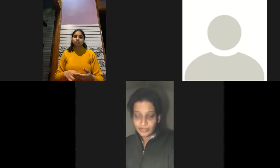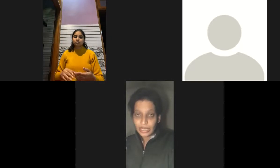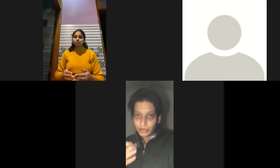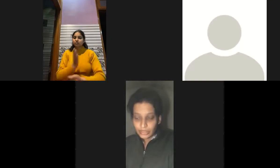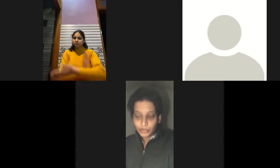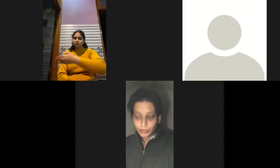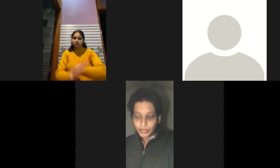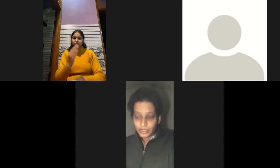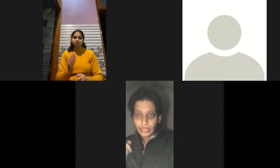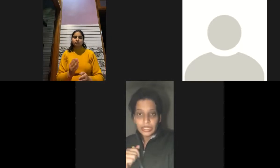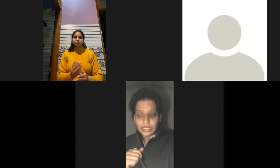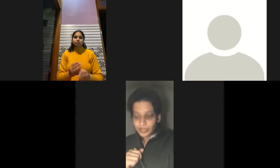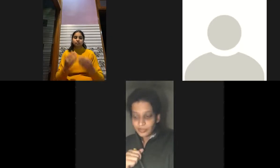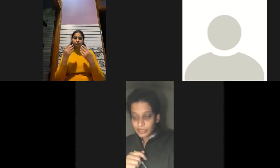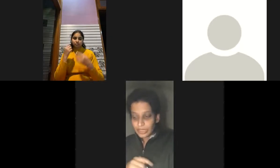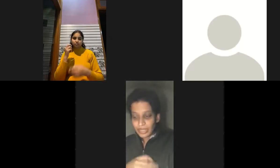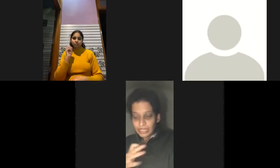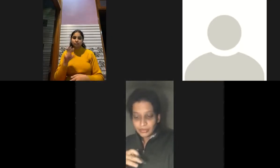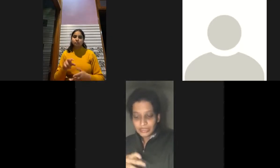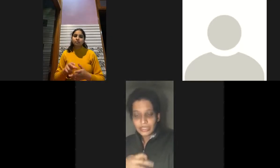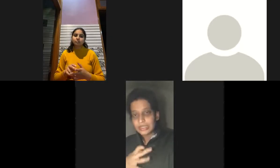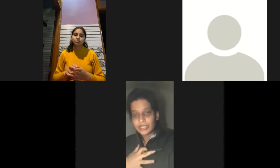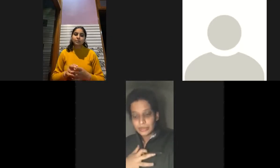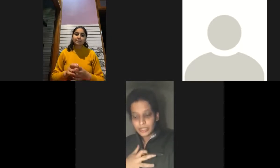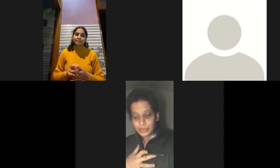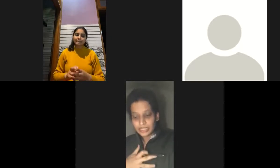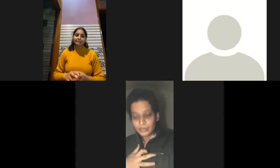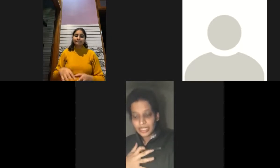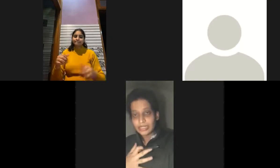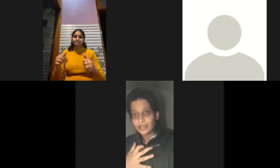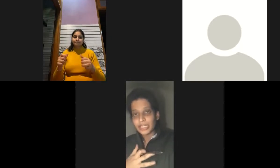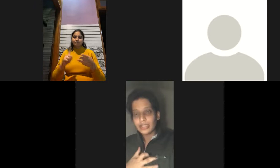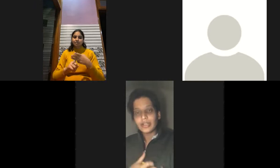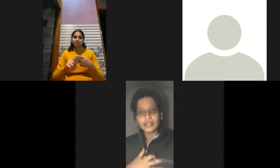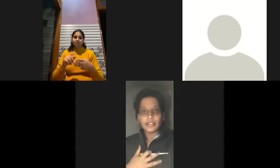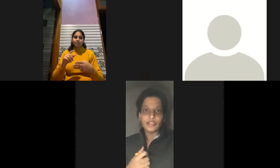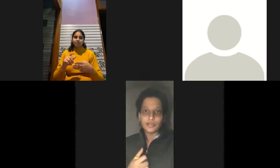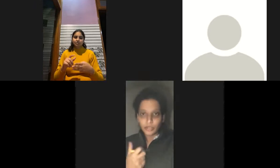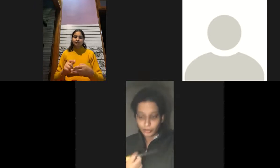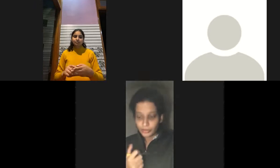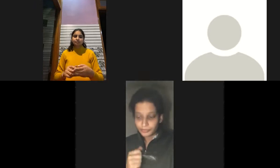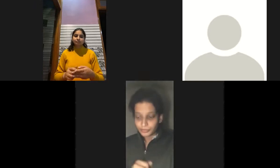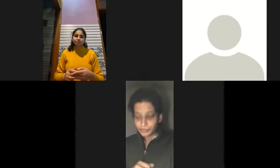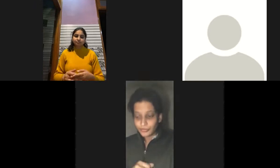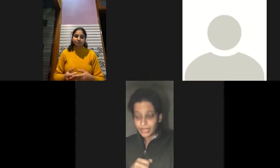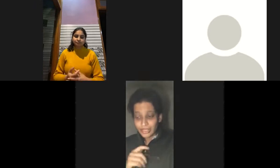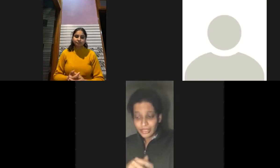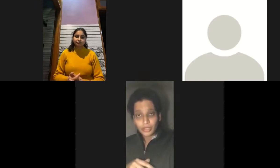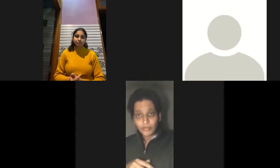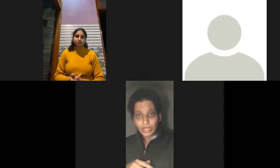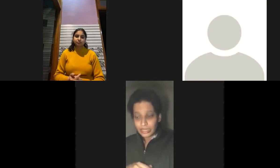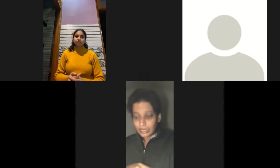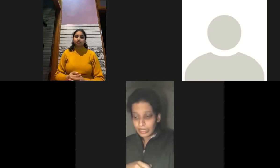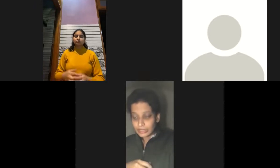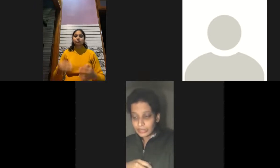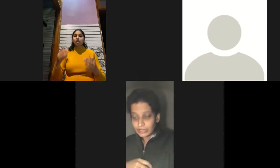perspective out in the open, Swift amalgamates the disability perspectives by interrogating the construction of the normal. Within the